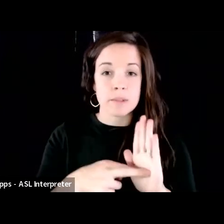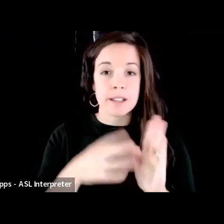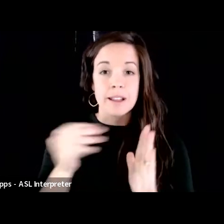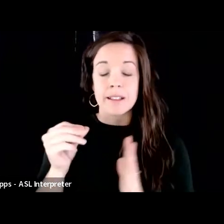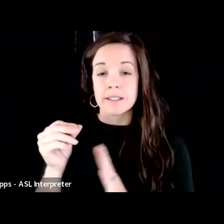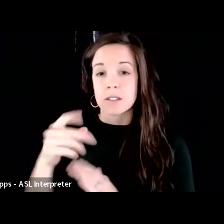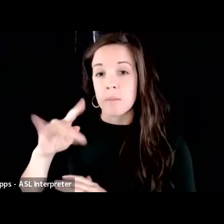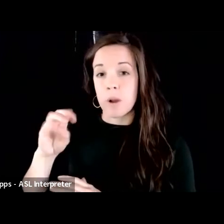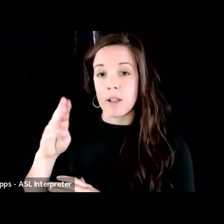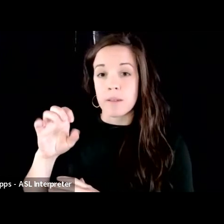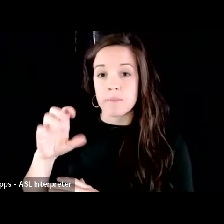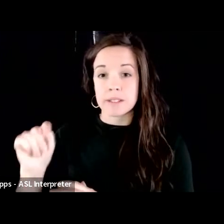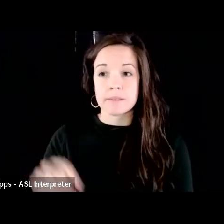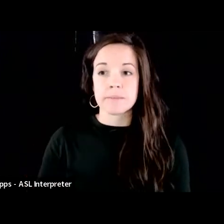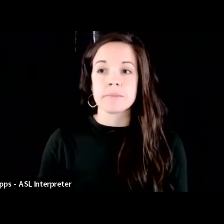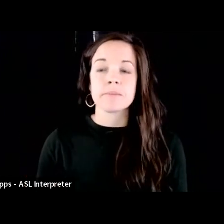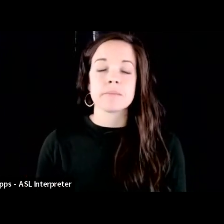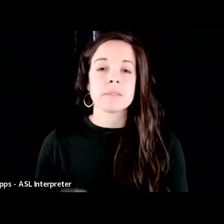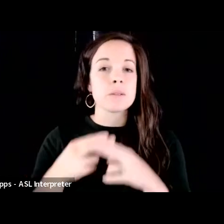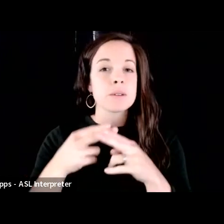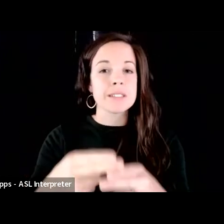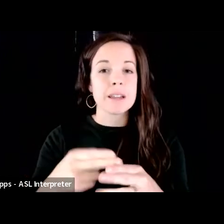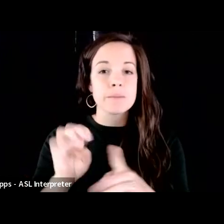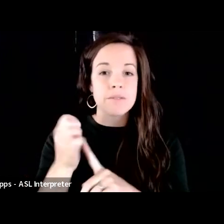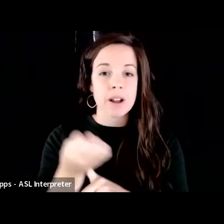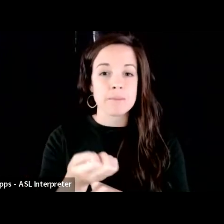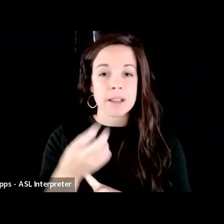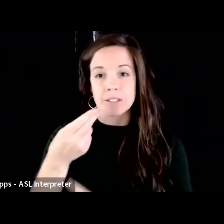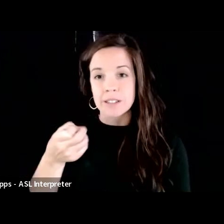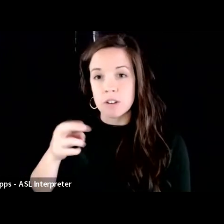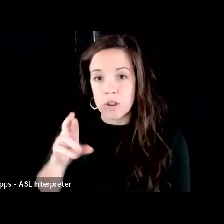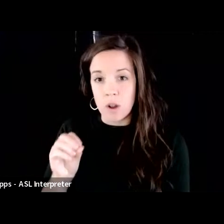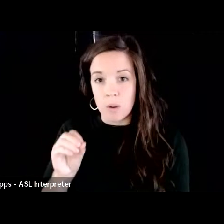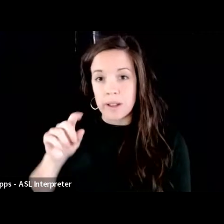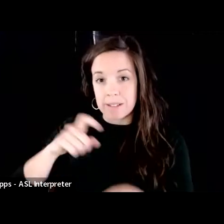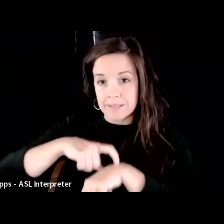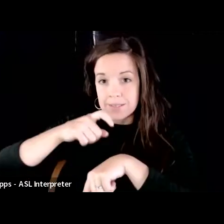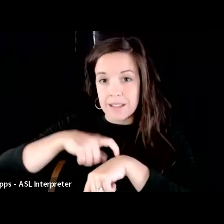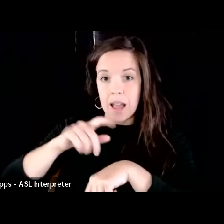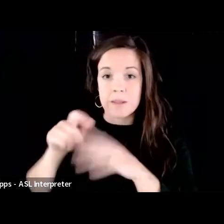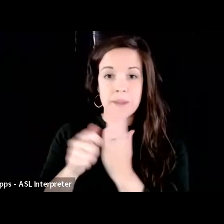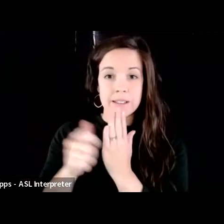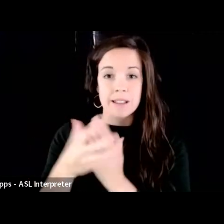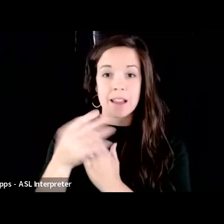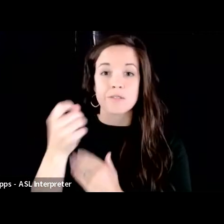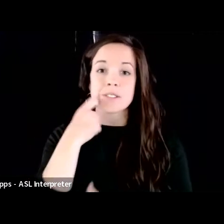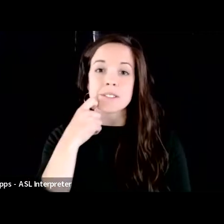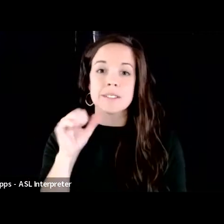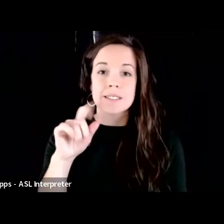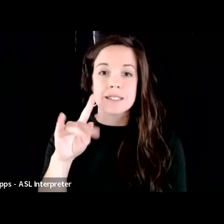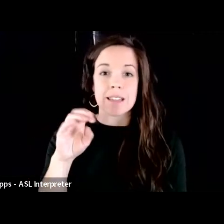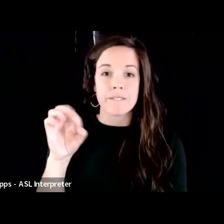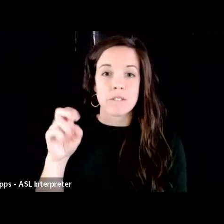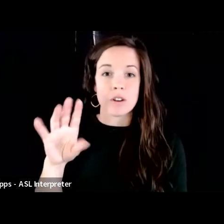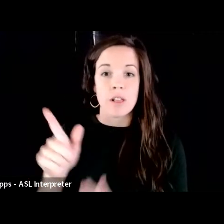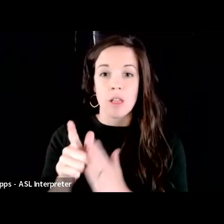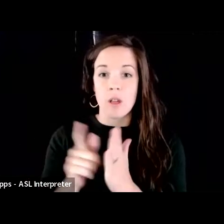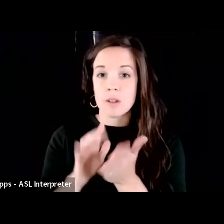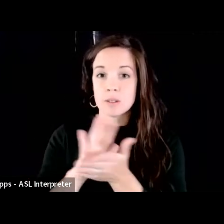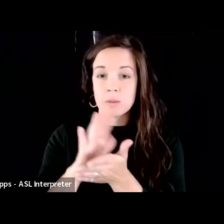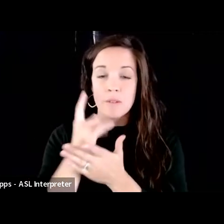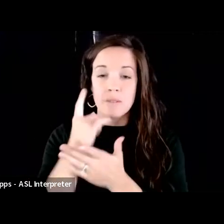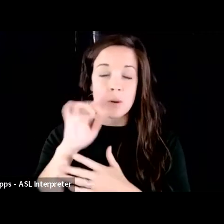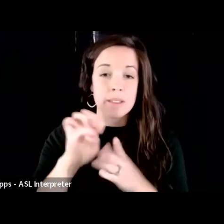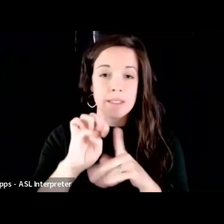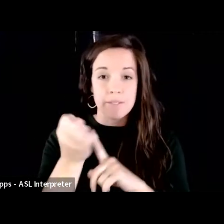named an environmental hero by Time magazine, and he most recently received Stanford Law School Bright Award